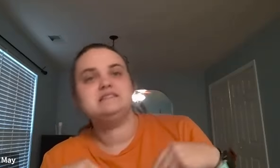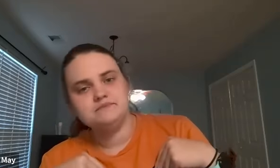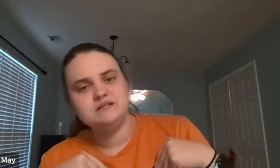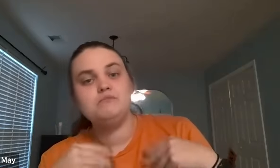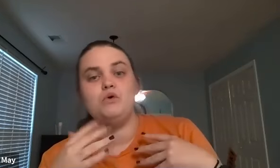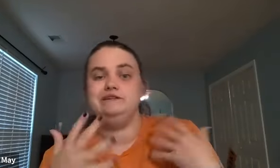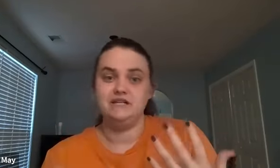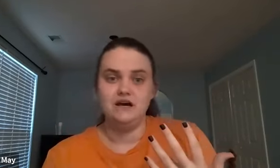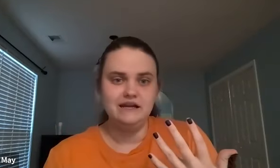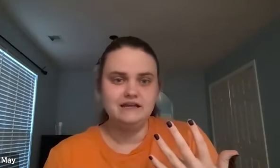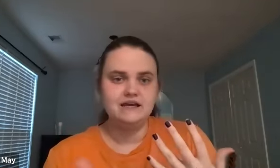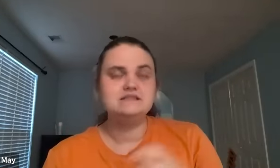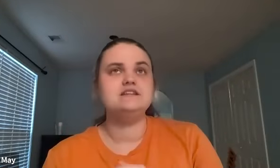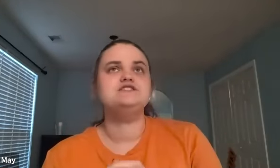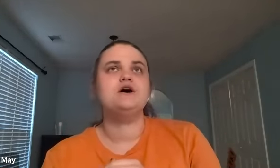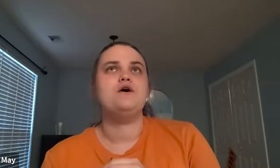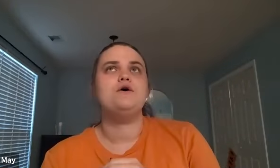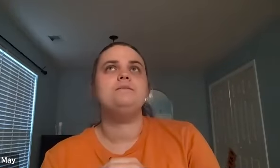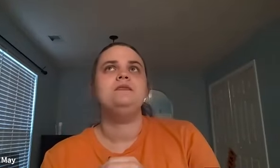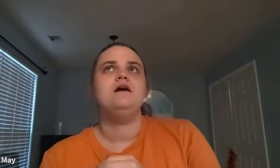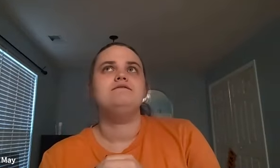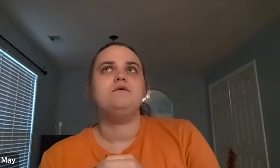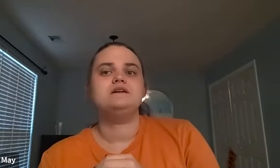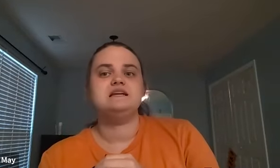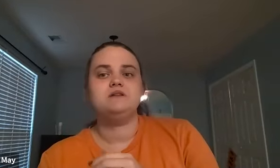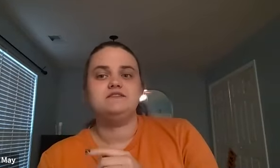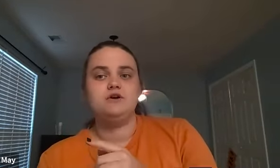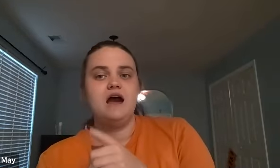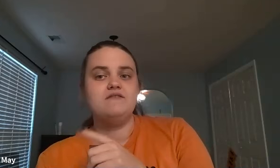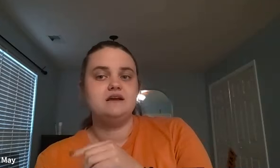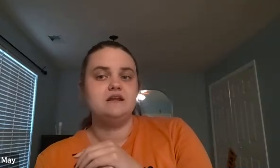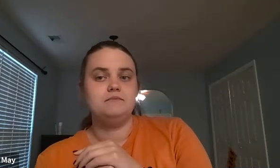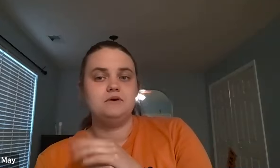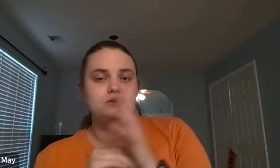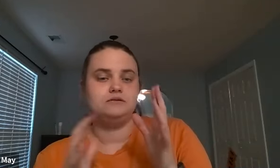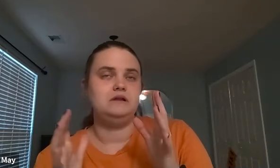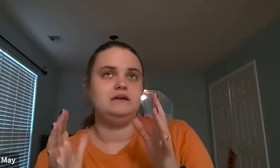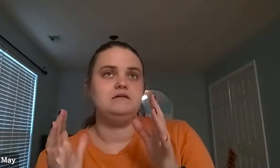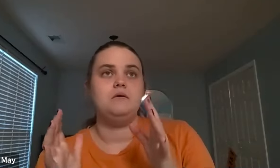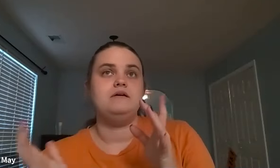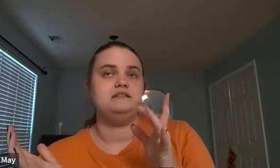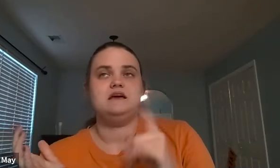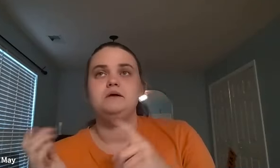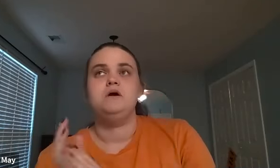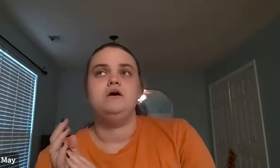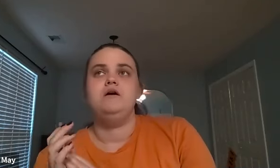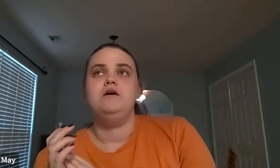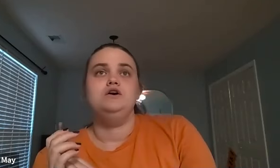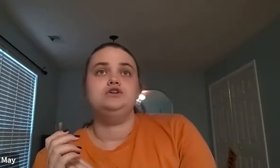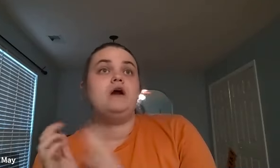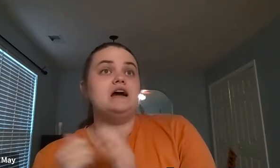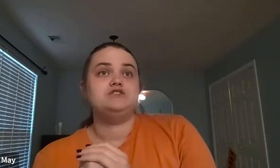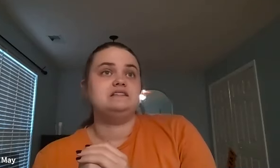accepted, but more done, I guess. And so, for example, like if you're having a number, like it's like your address is